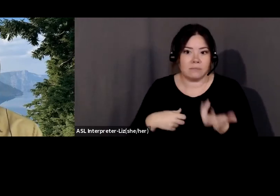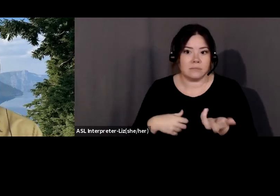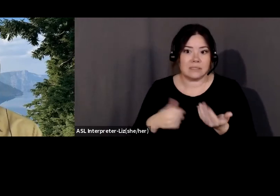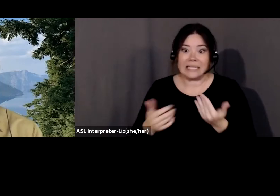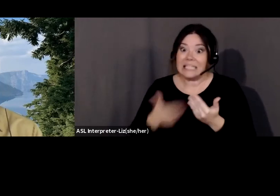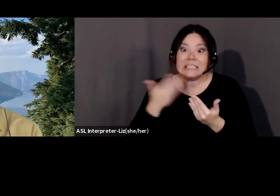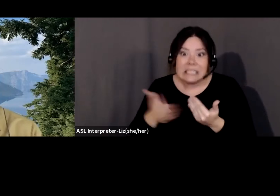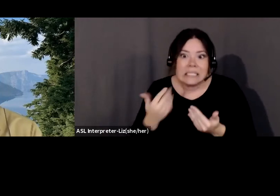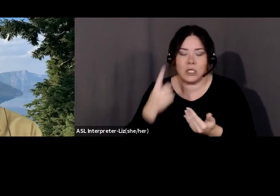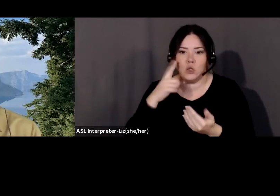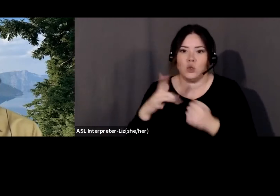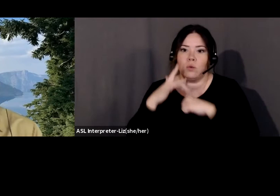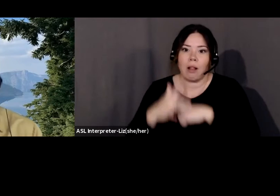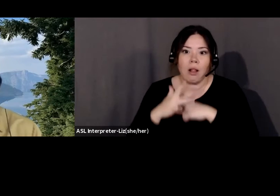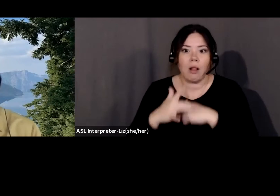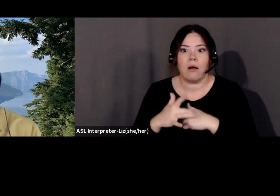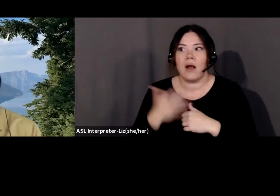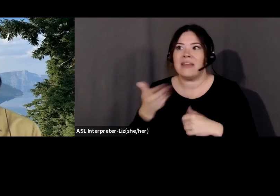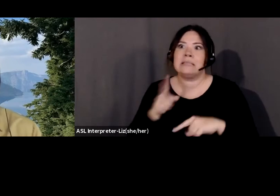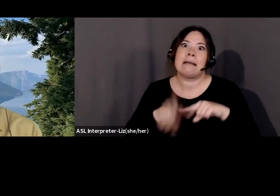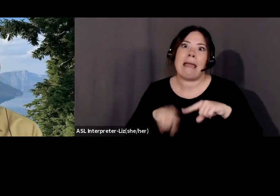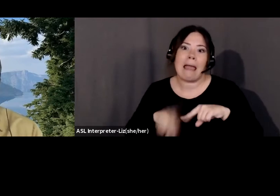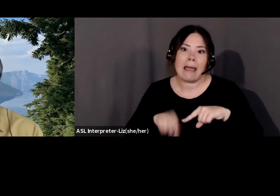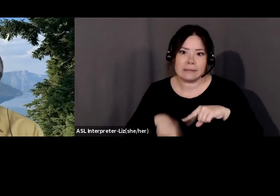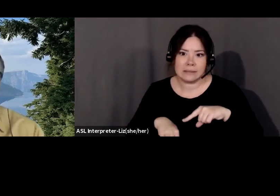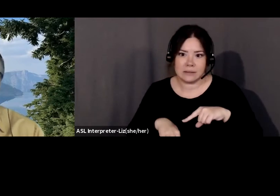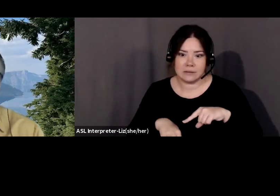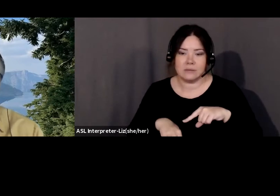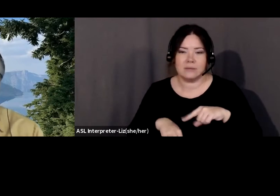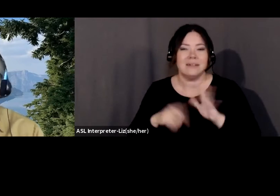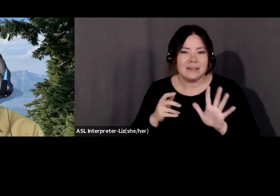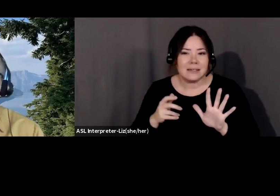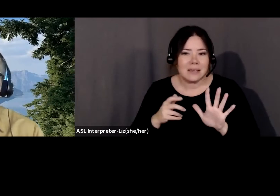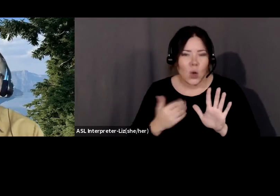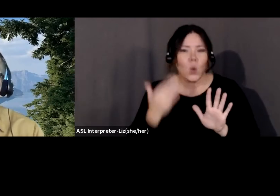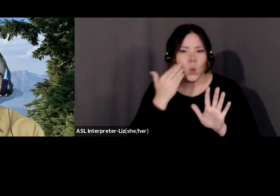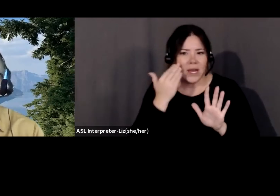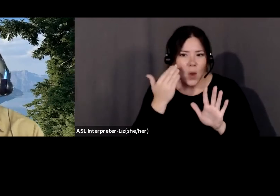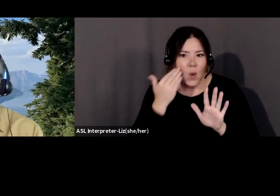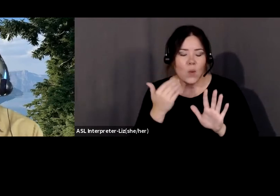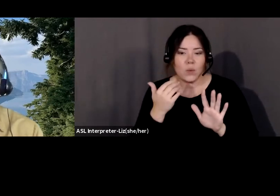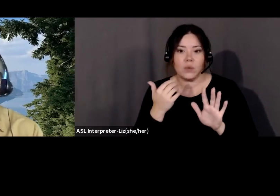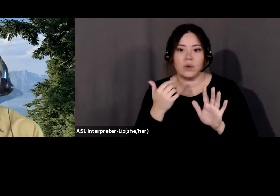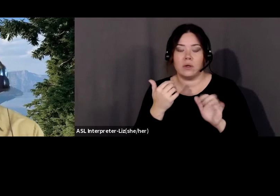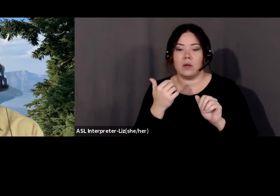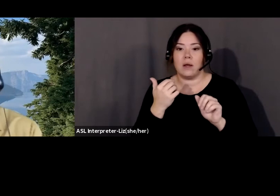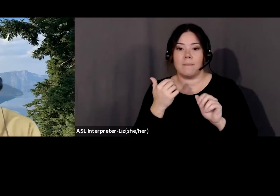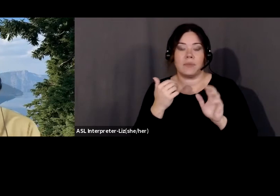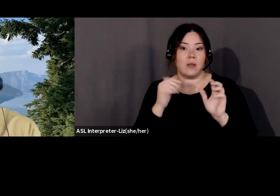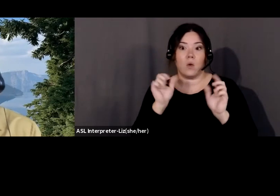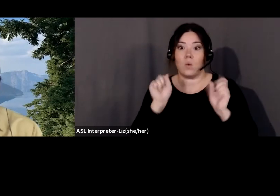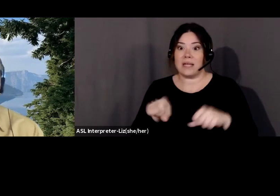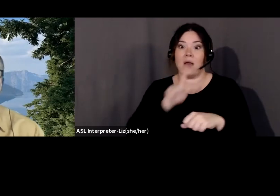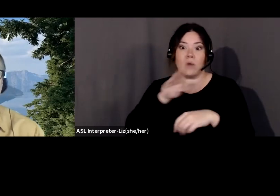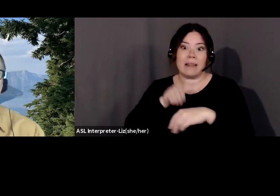work or the things you can't do. And so we know that we can have a huge impact on the